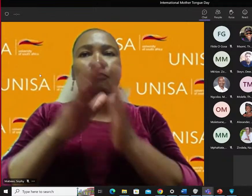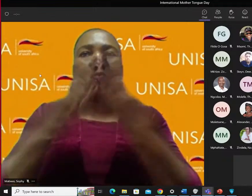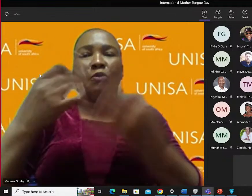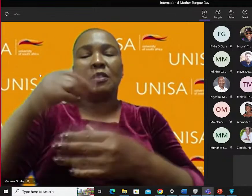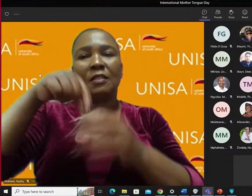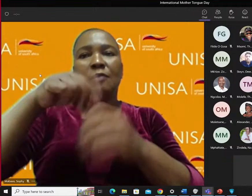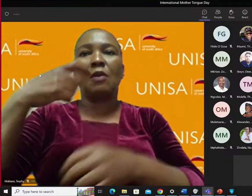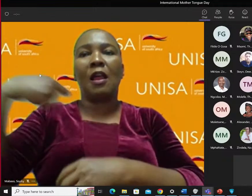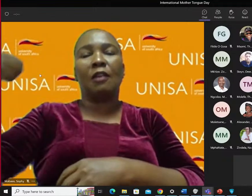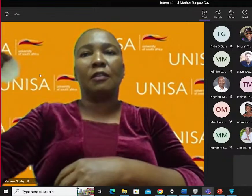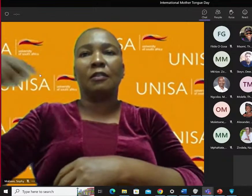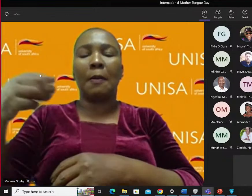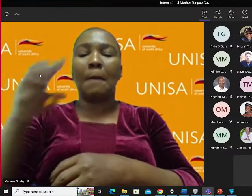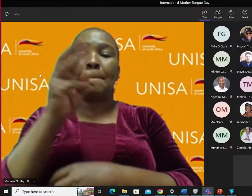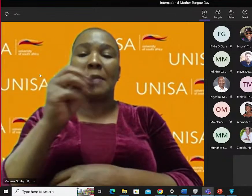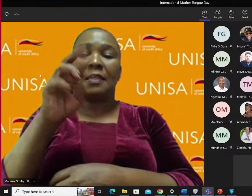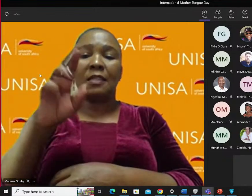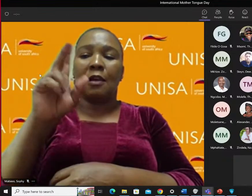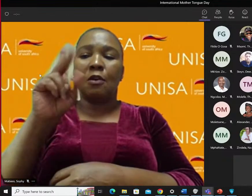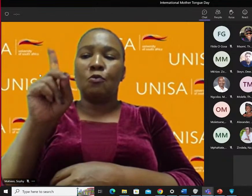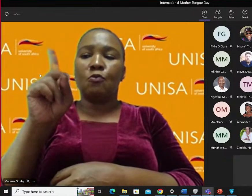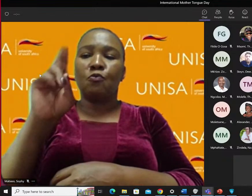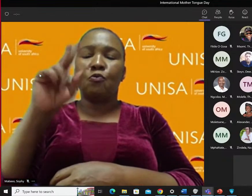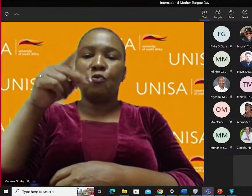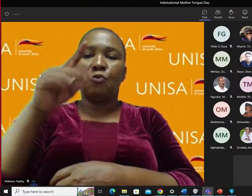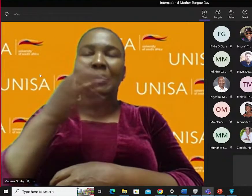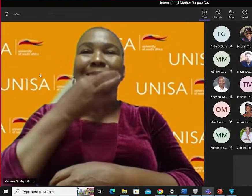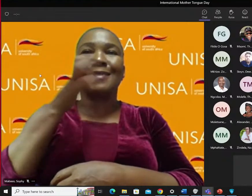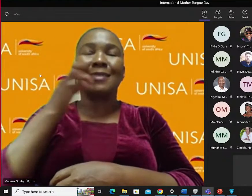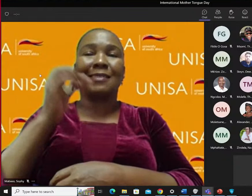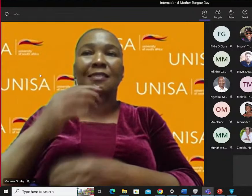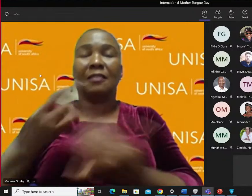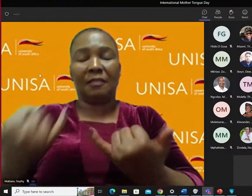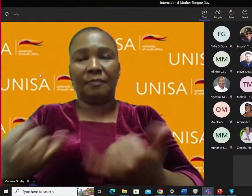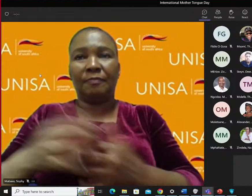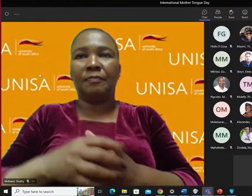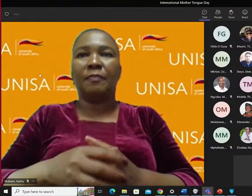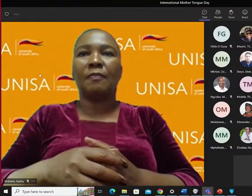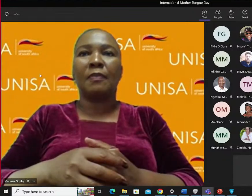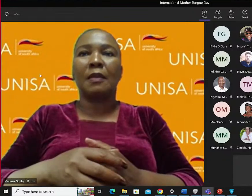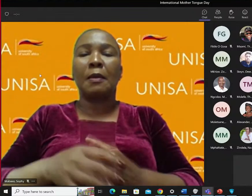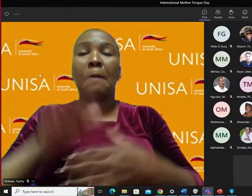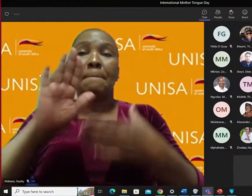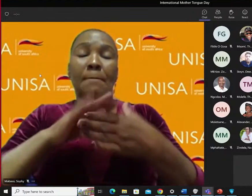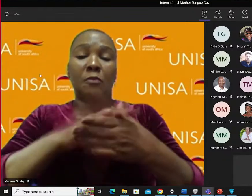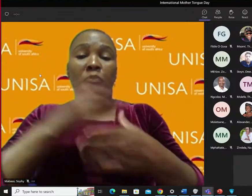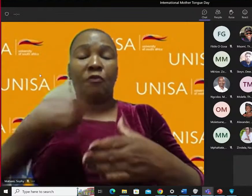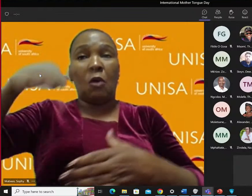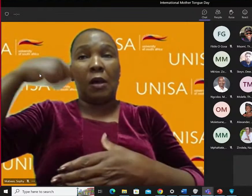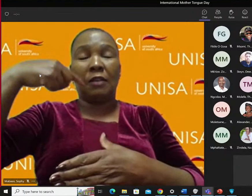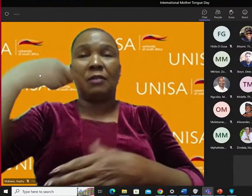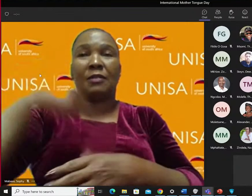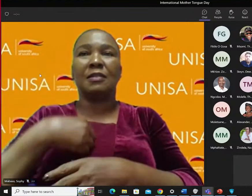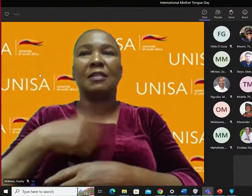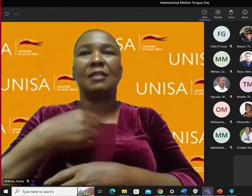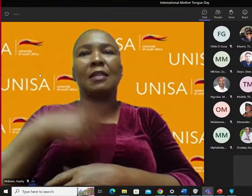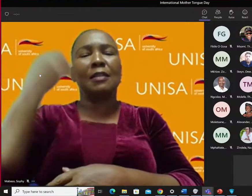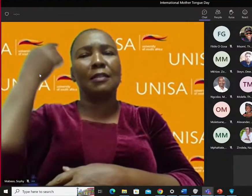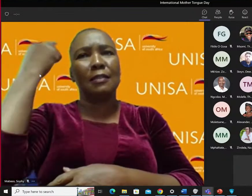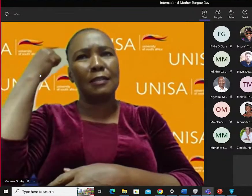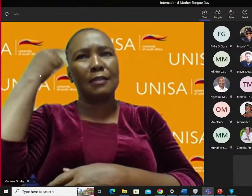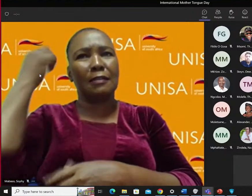Mr. Cooper was saying, ebesithi apha, ngenxa yelwimi zethu bacinga uba